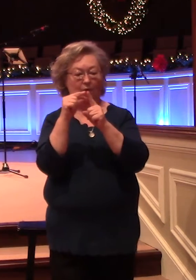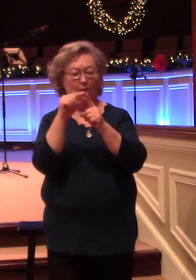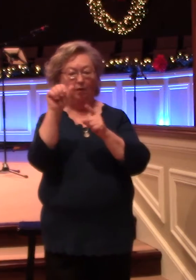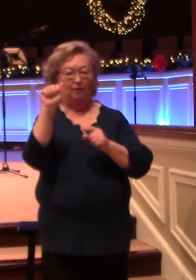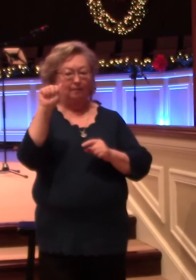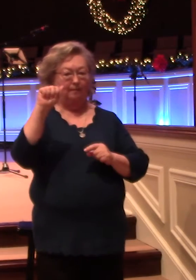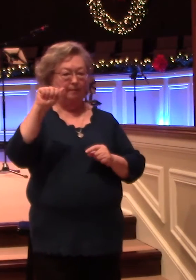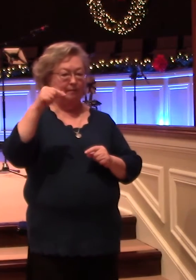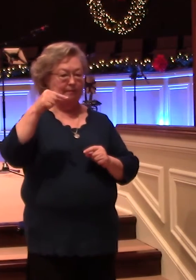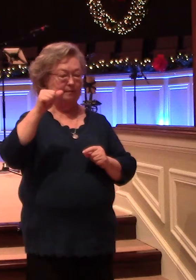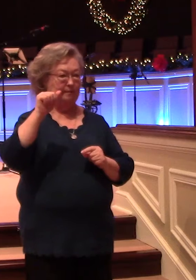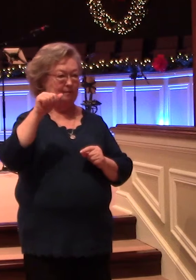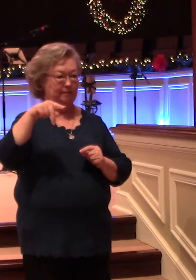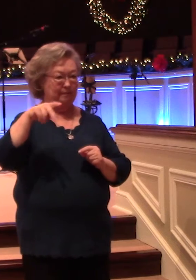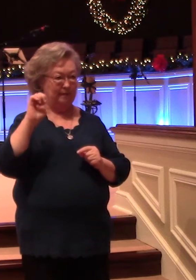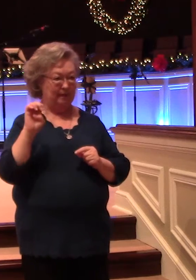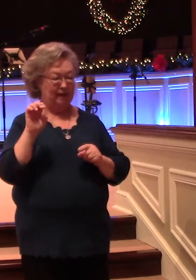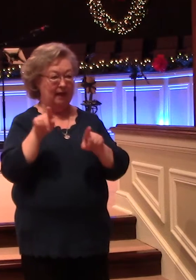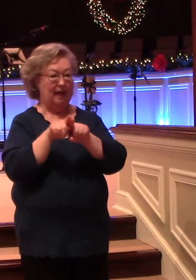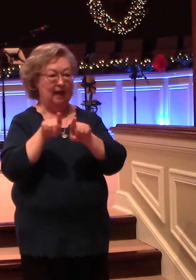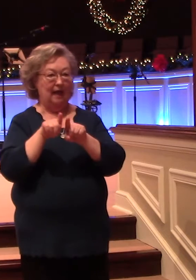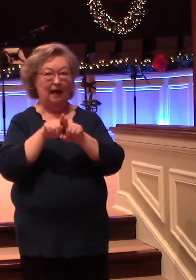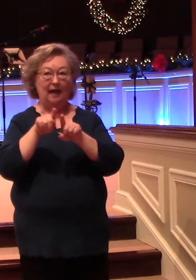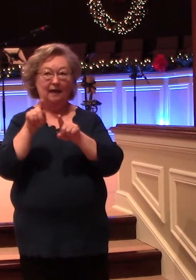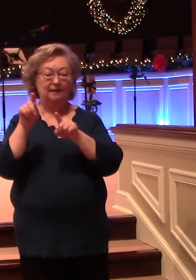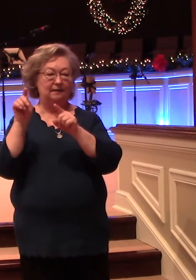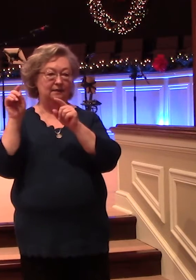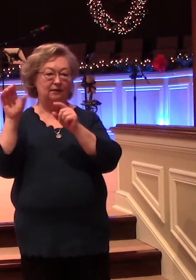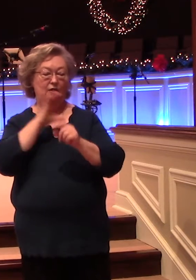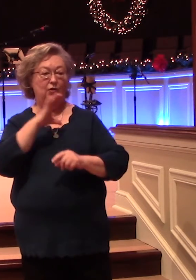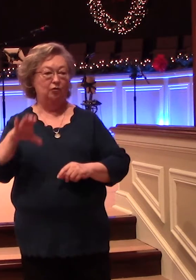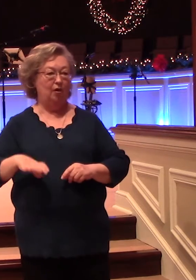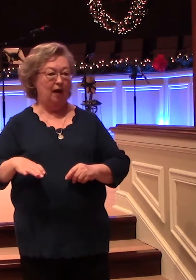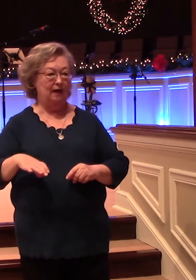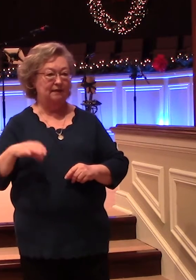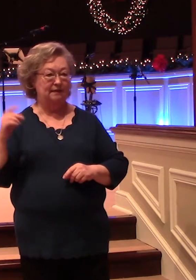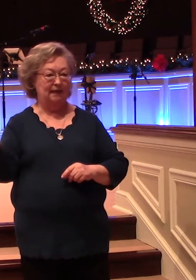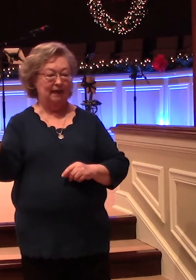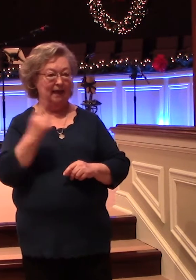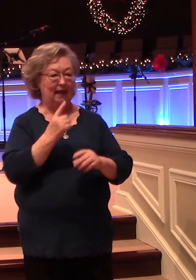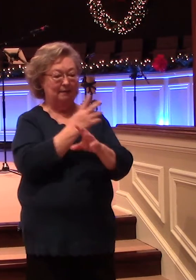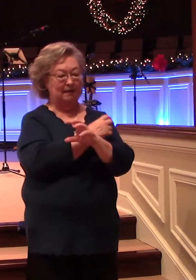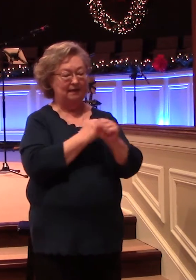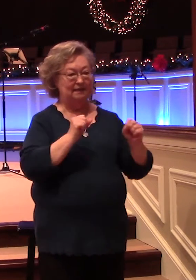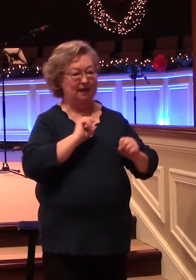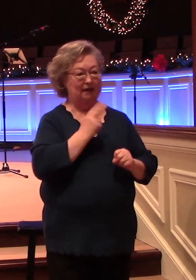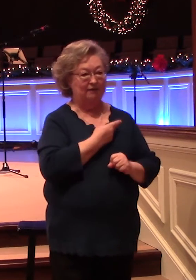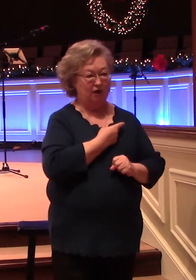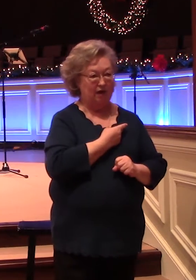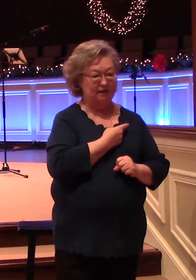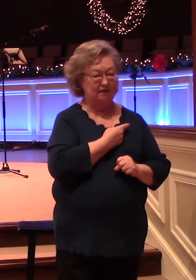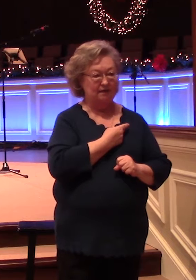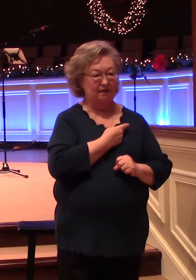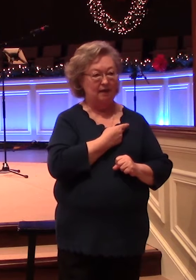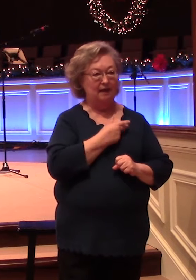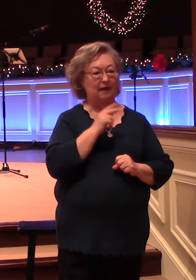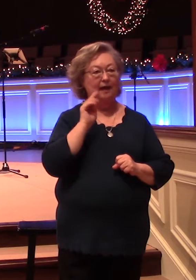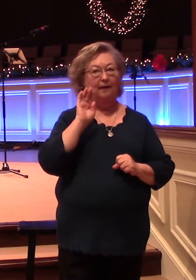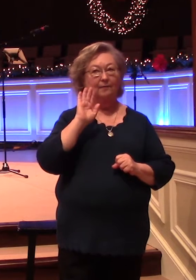has rescued and loved us, when God speaks of loving one another because the Spirit abides in